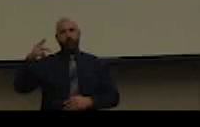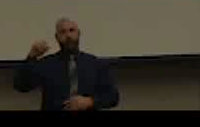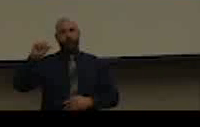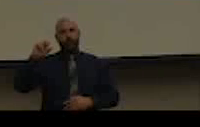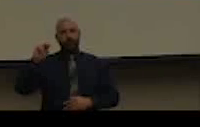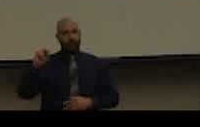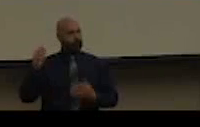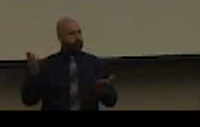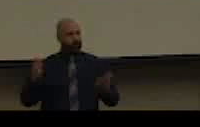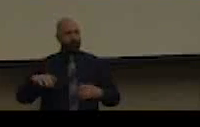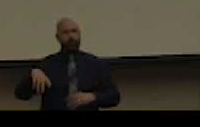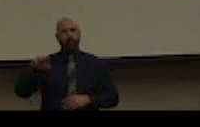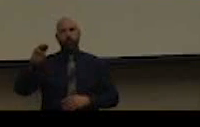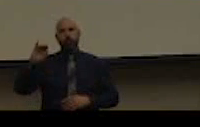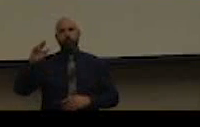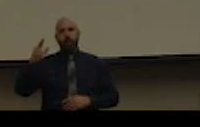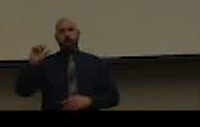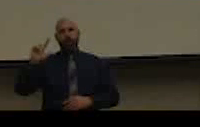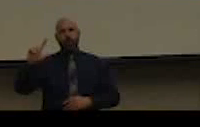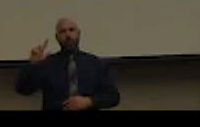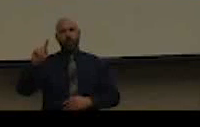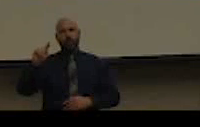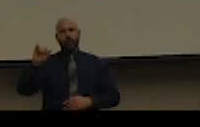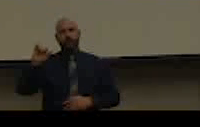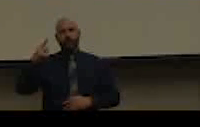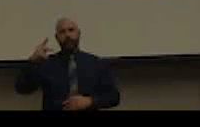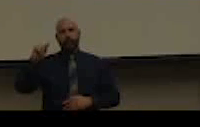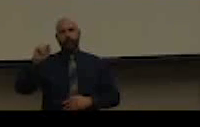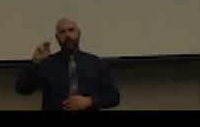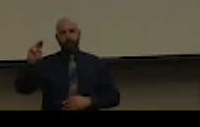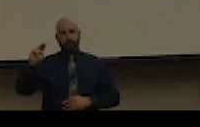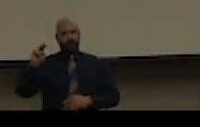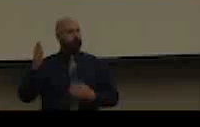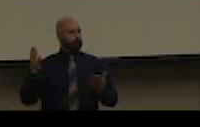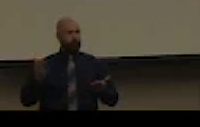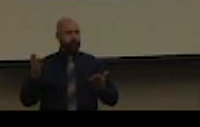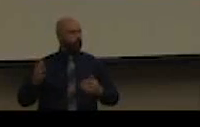Alan Young. Cindy Bishop sitting in front of me.